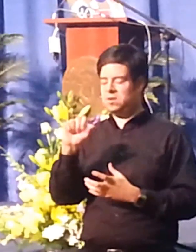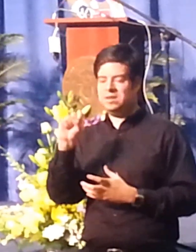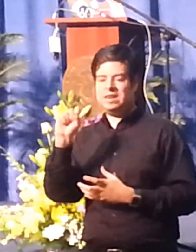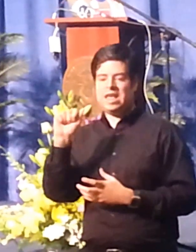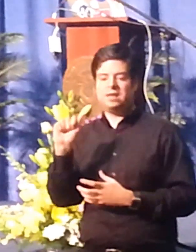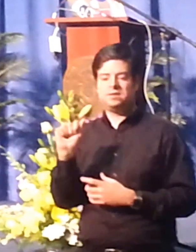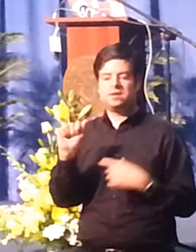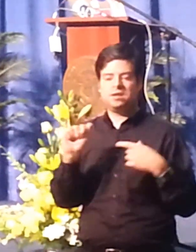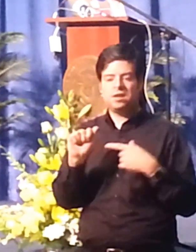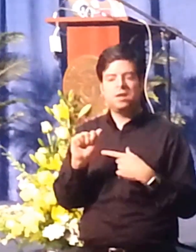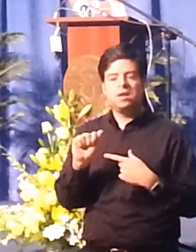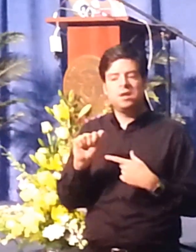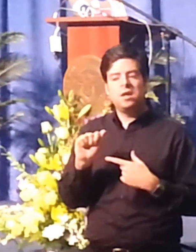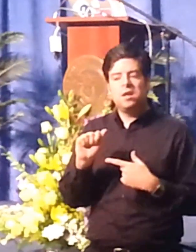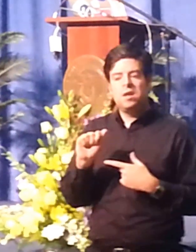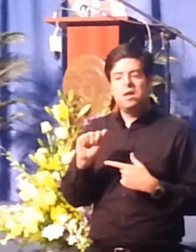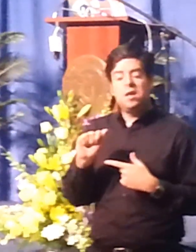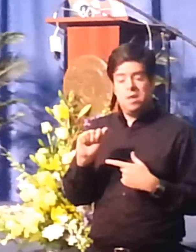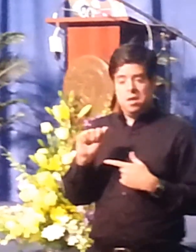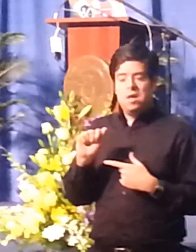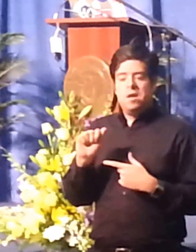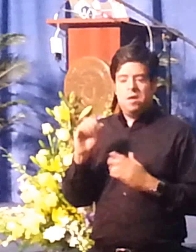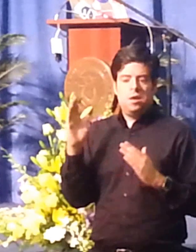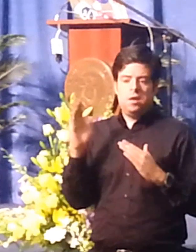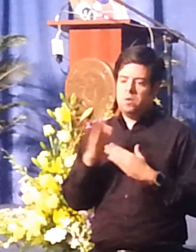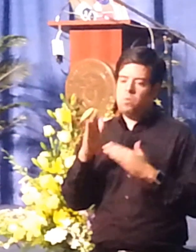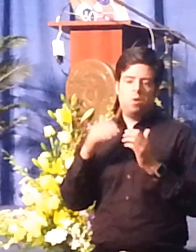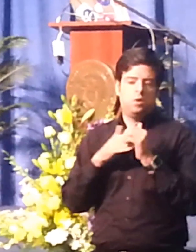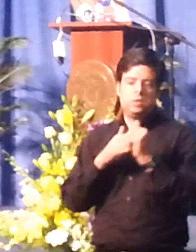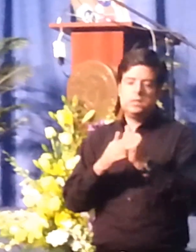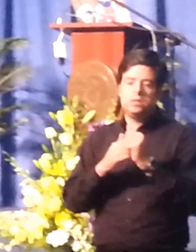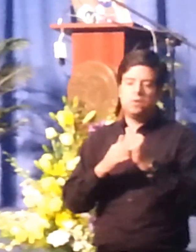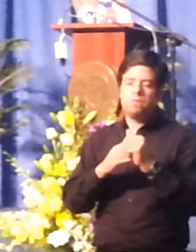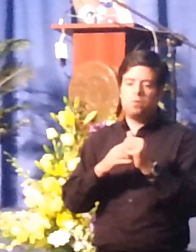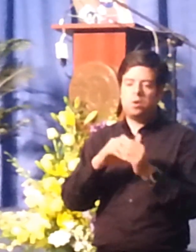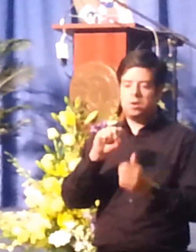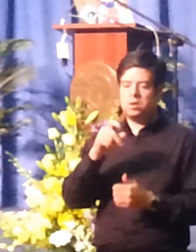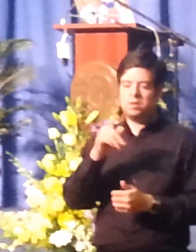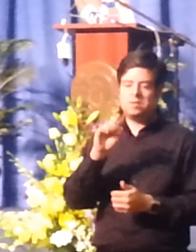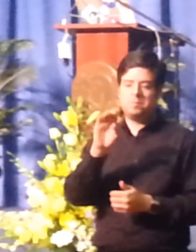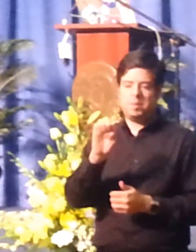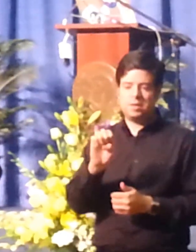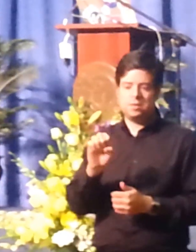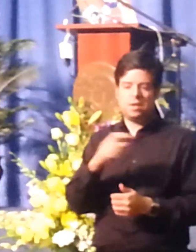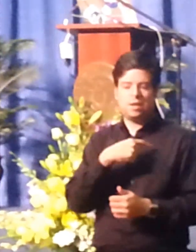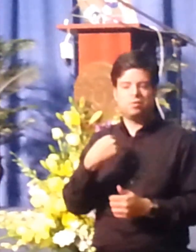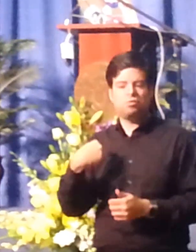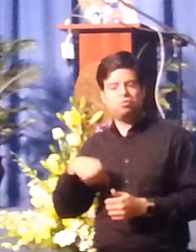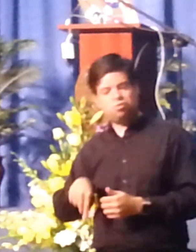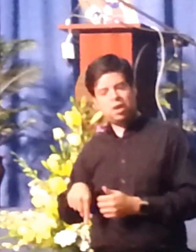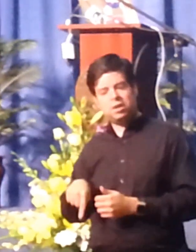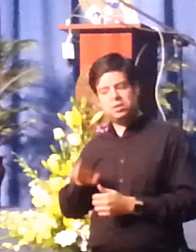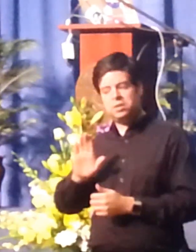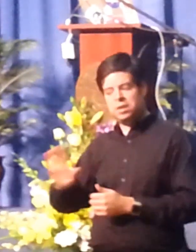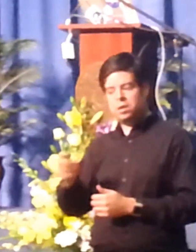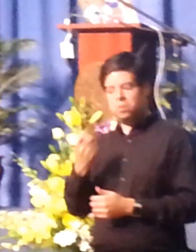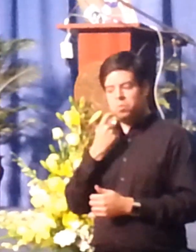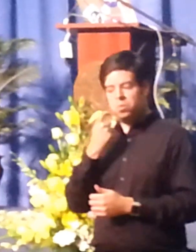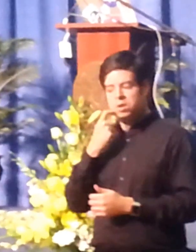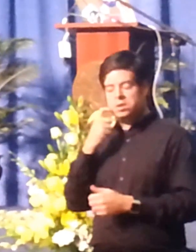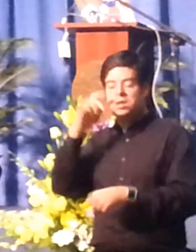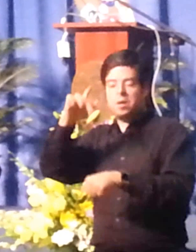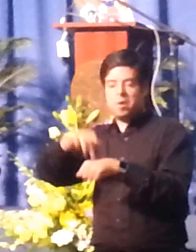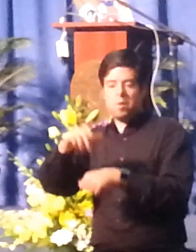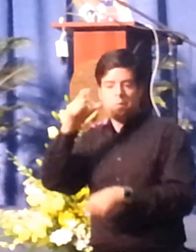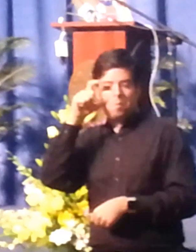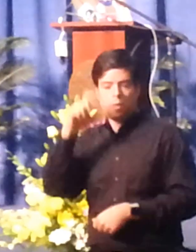National Aeronautics and Space Administration, is the world leader in space. China's Chinese Space Administration just landed a rover on the